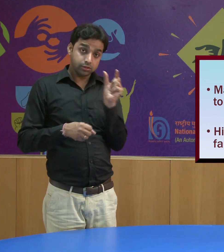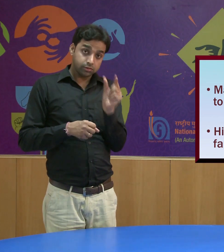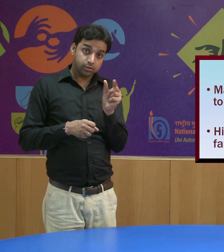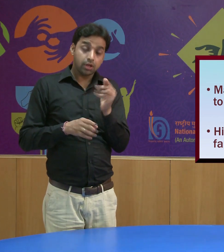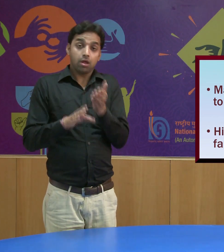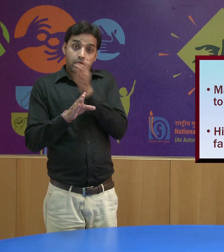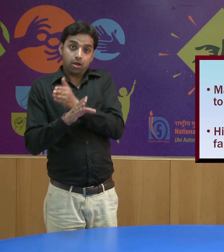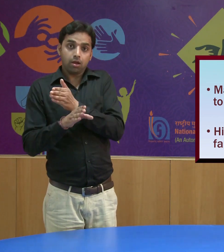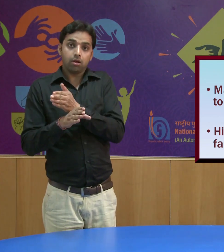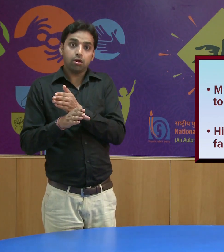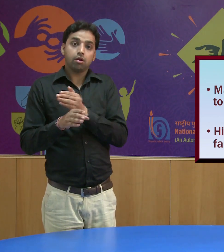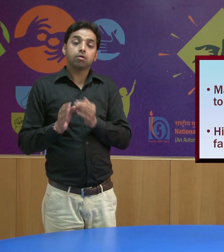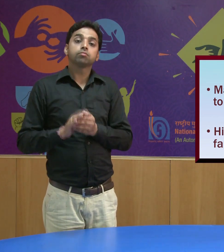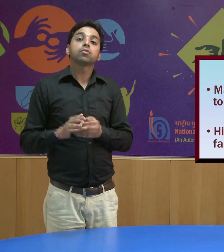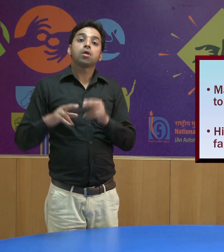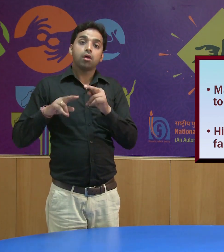and Fa Hien